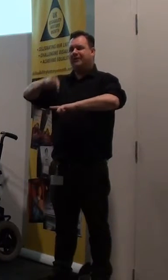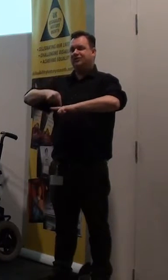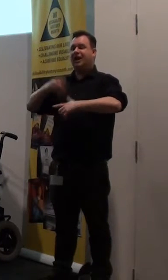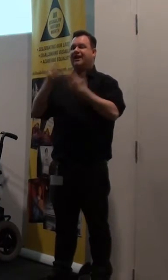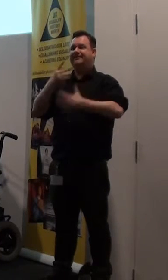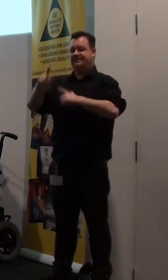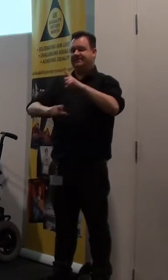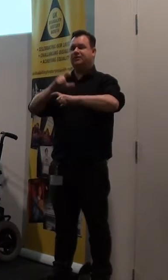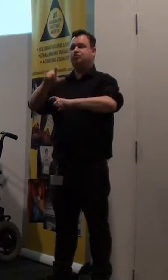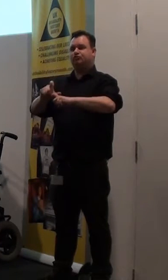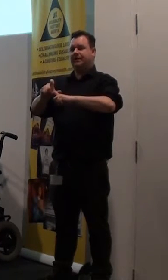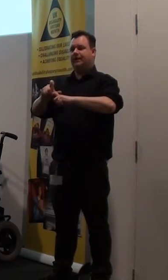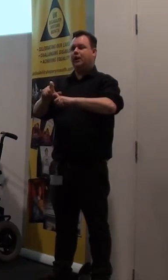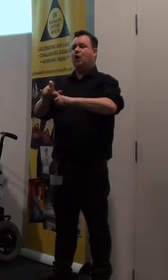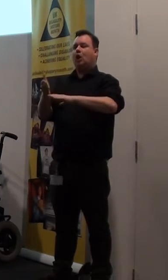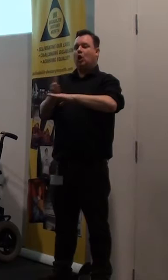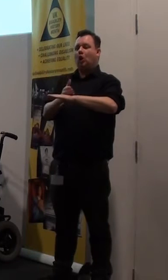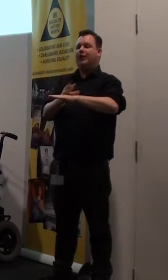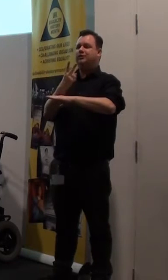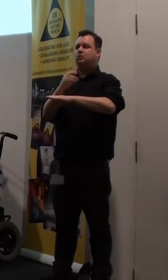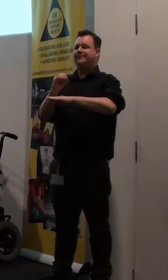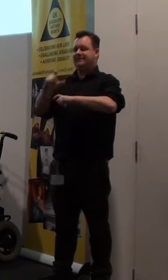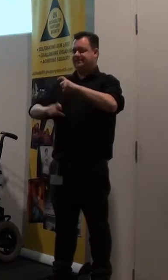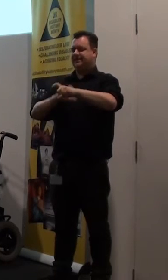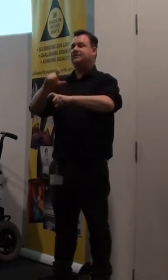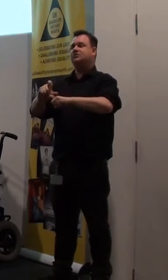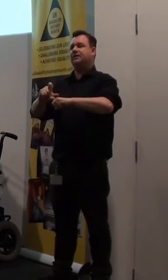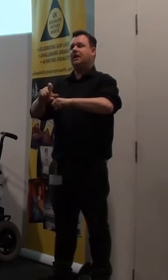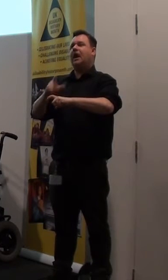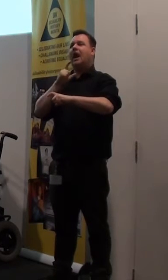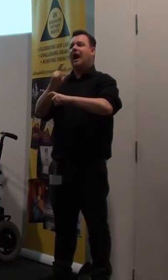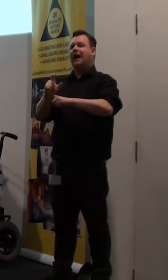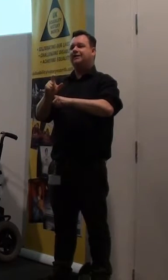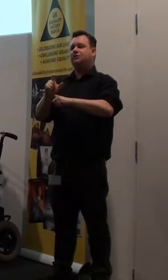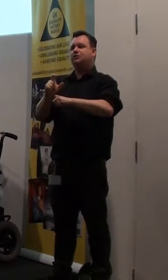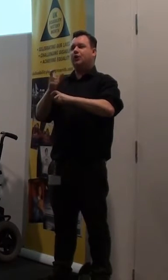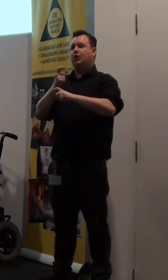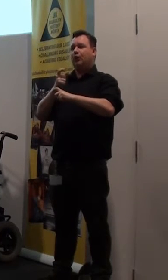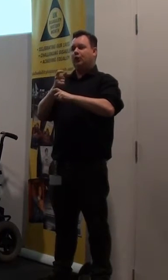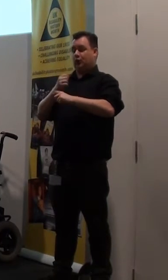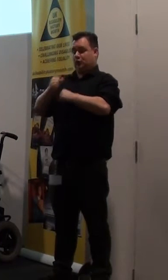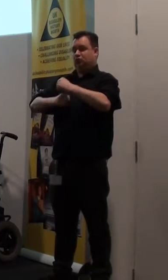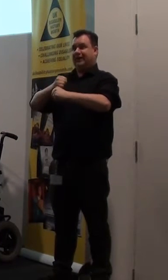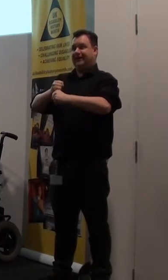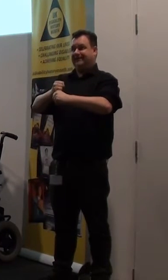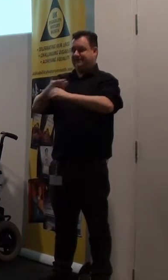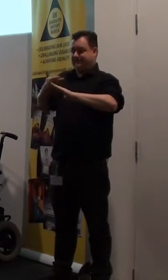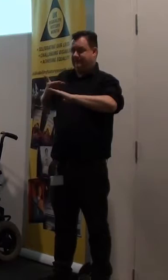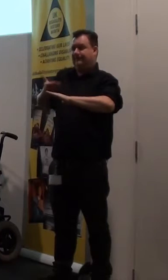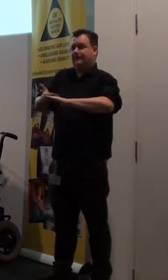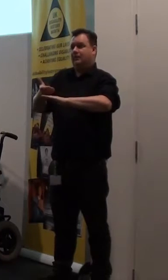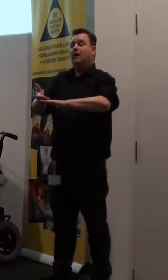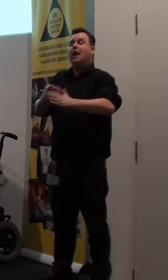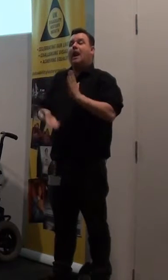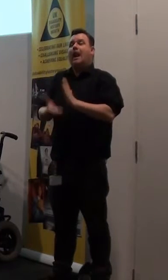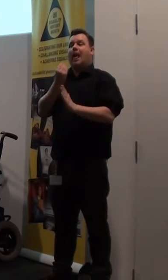19th century, the early 20th century, and the period of eugenics. And let's not kill ourselves with the language of